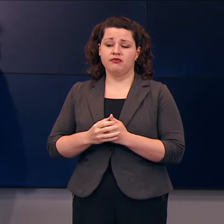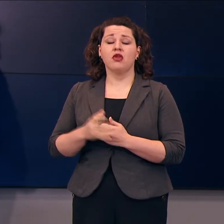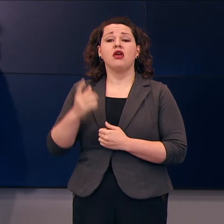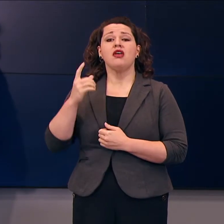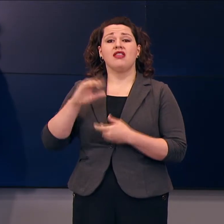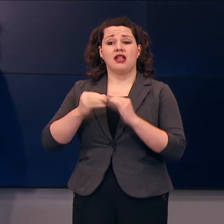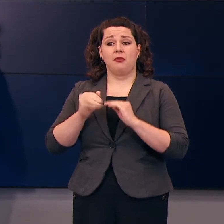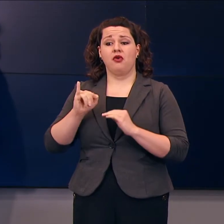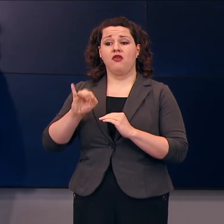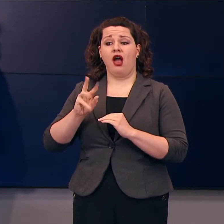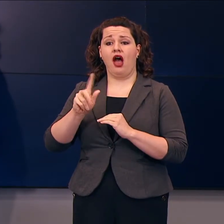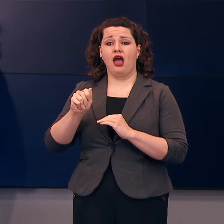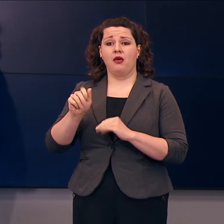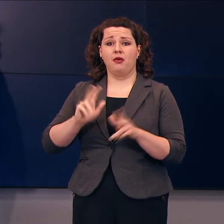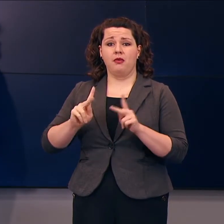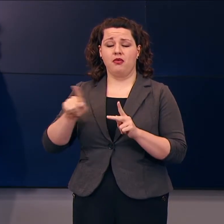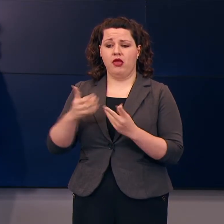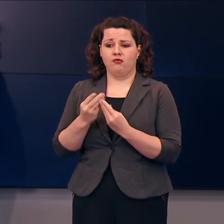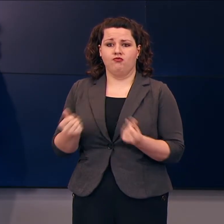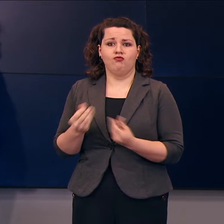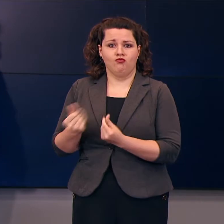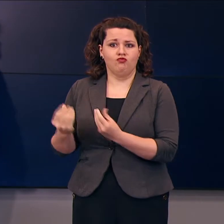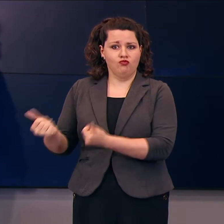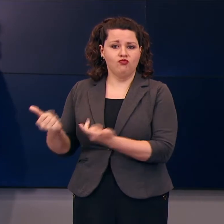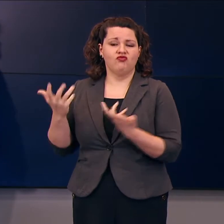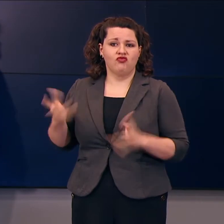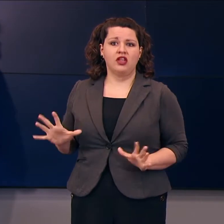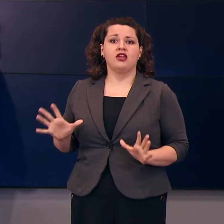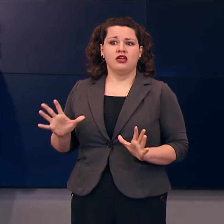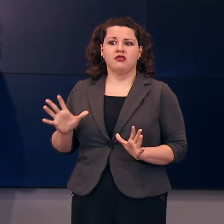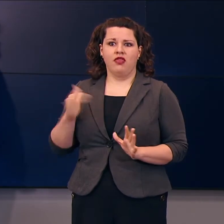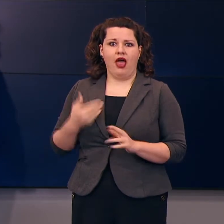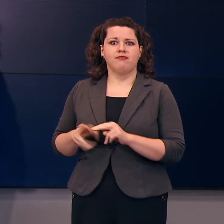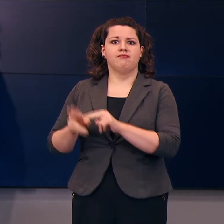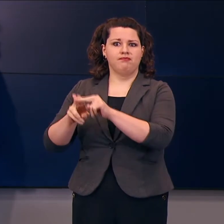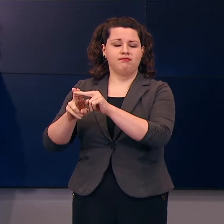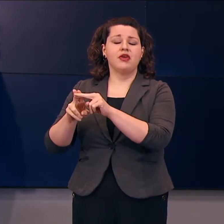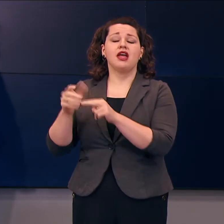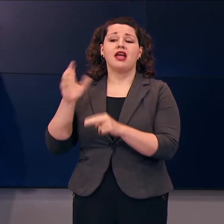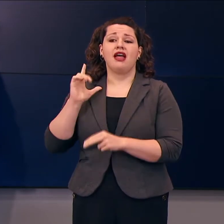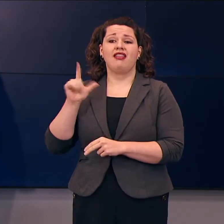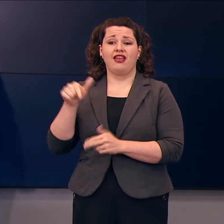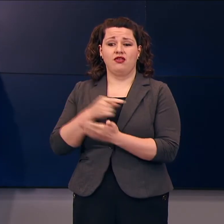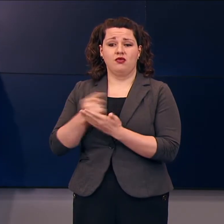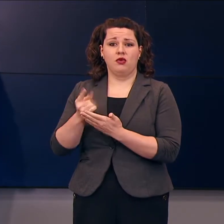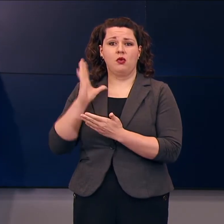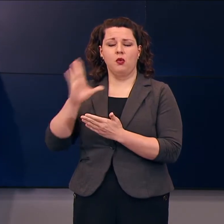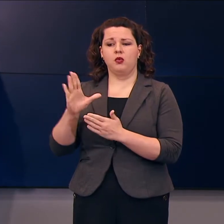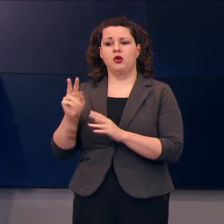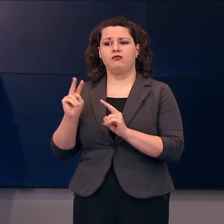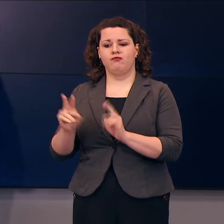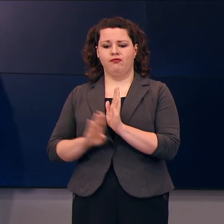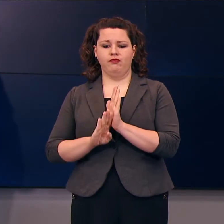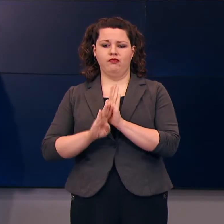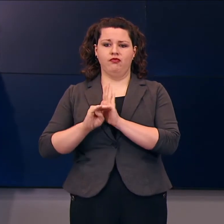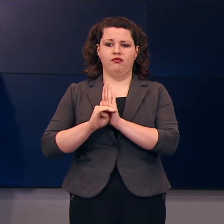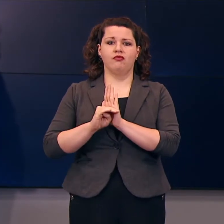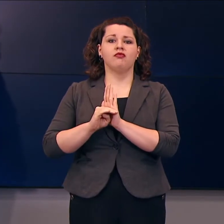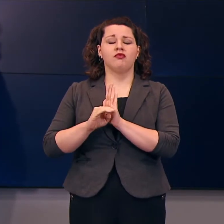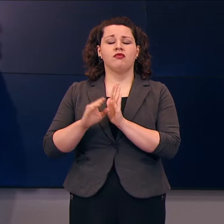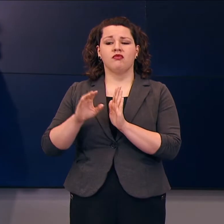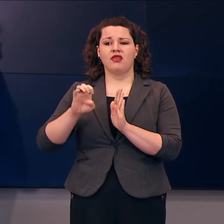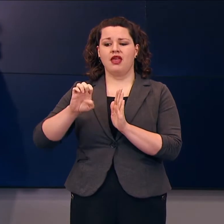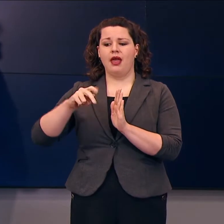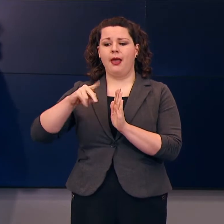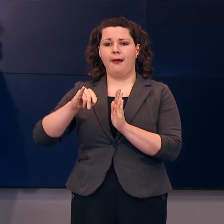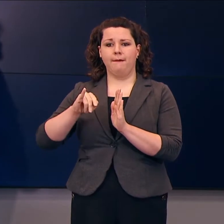COVID-19 continues to increase daily. And later this week, we'll share information about what Iowa's epicurve is telling us about